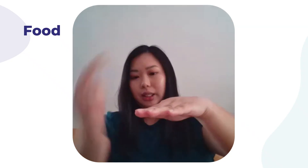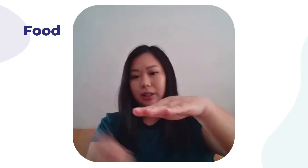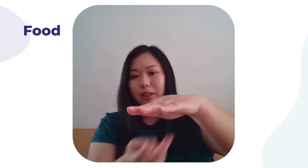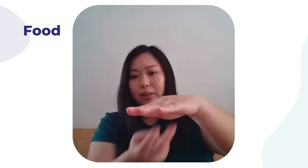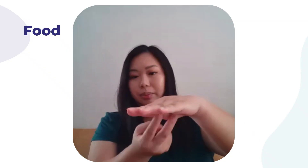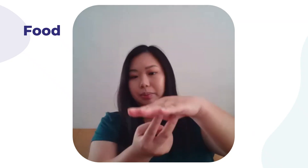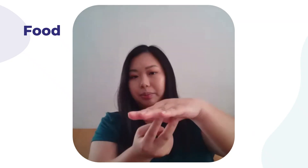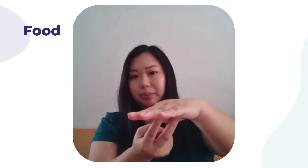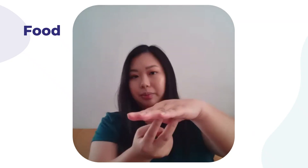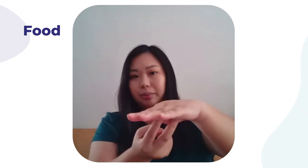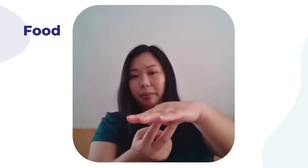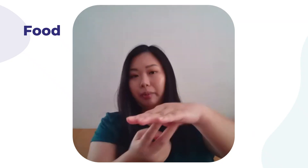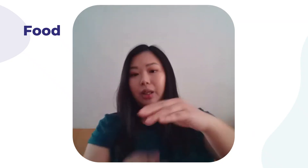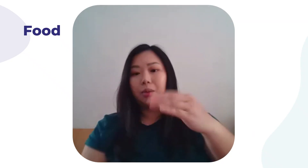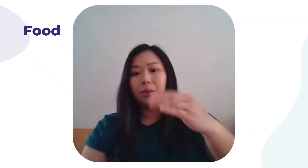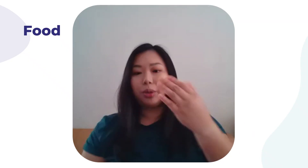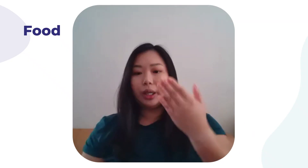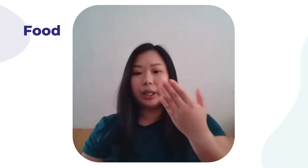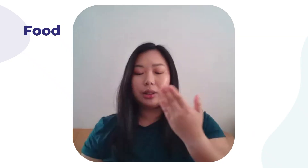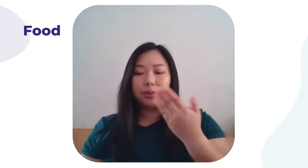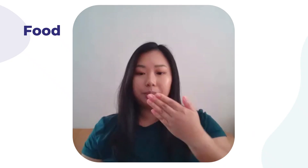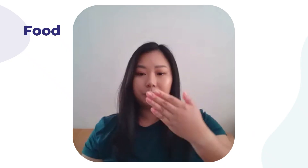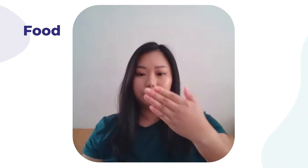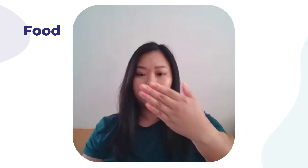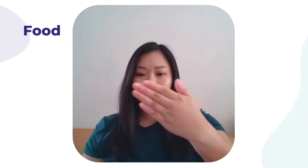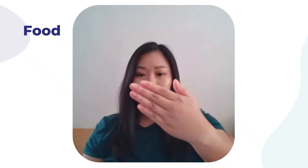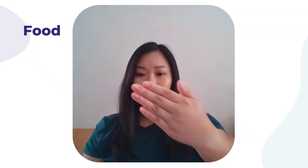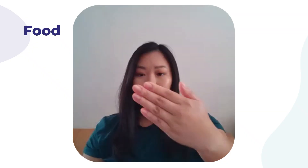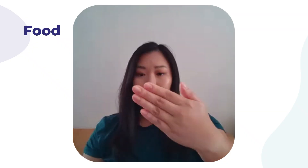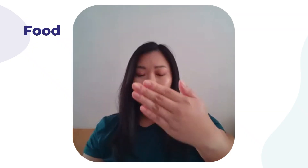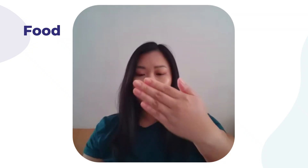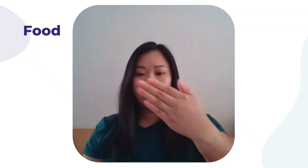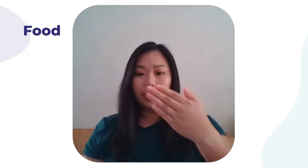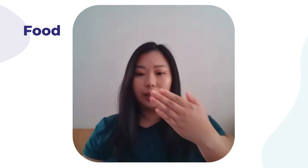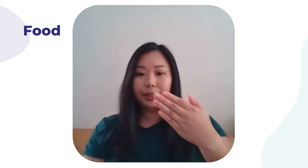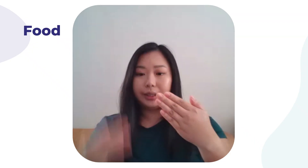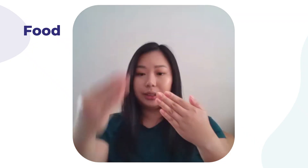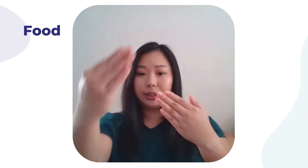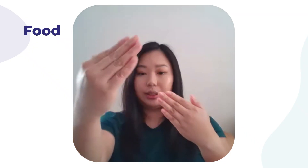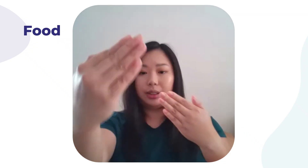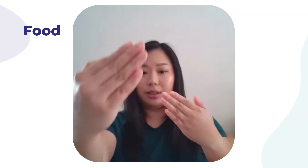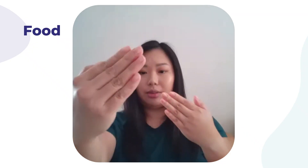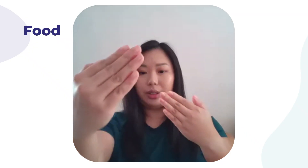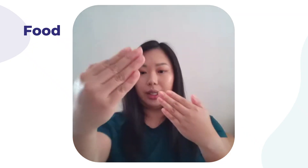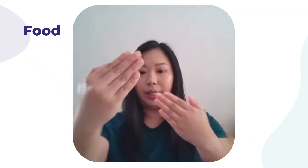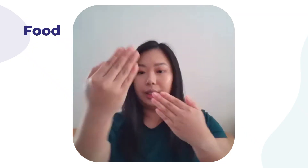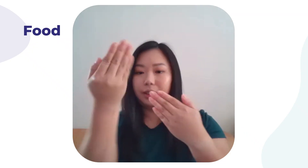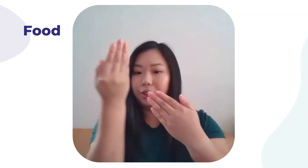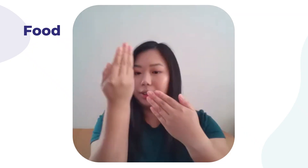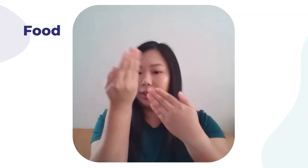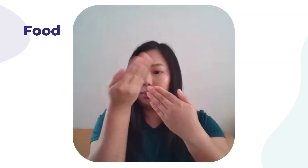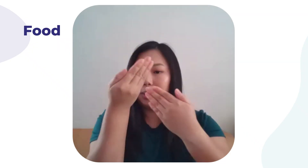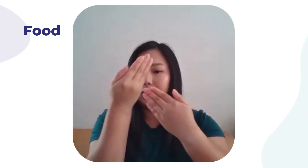both sides. Bread, flat hand, and using the pinky